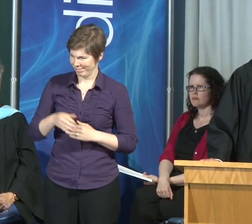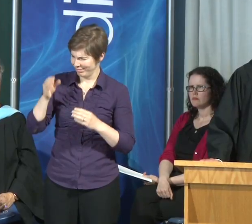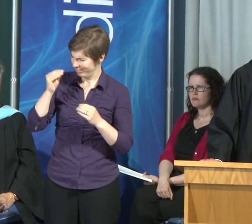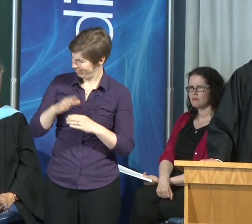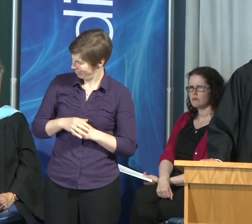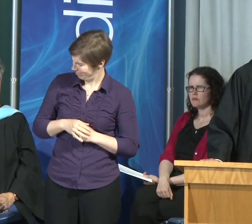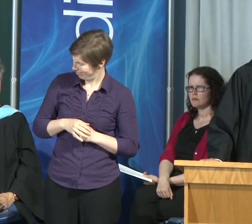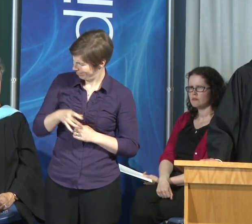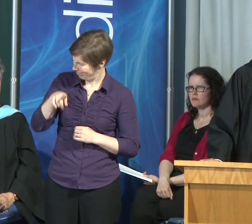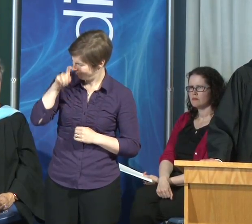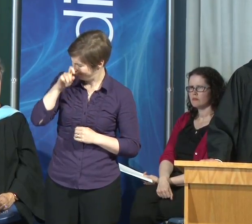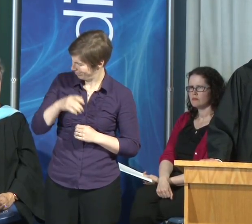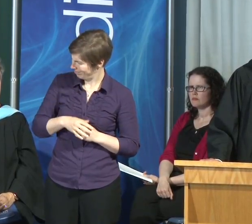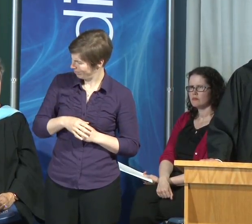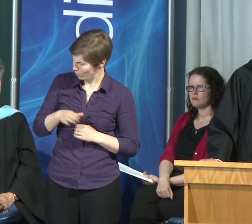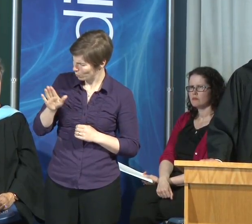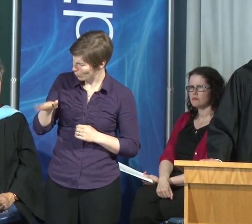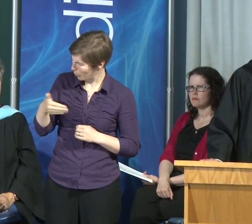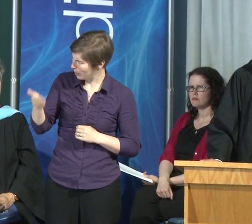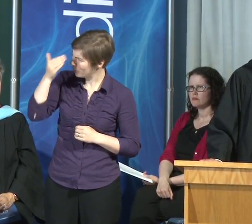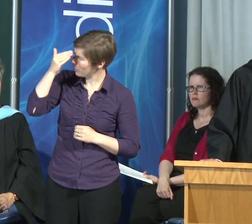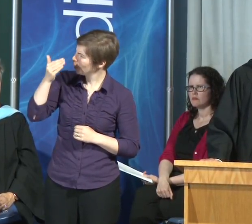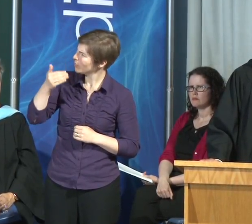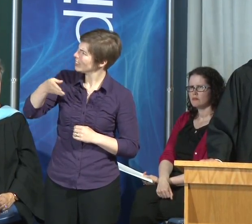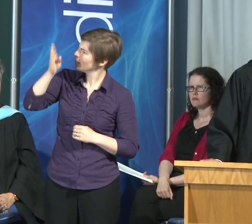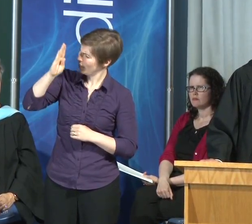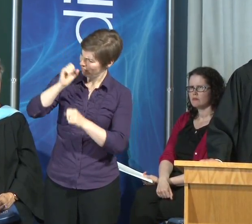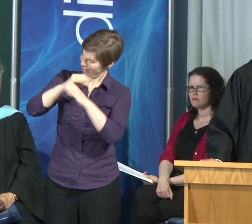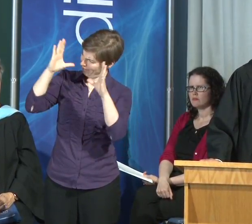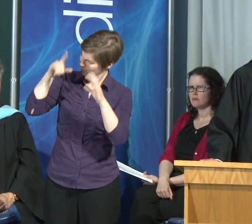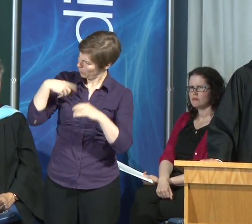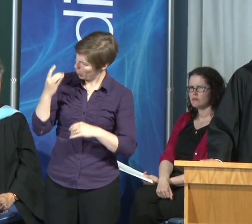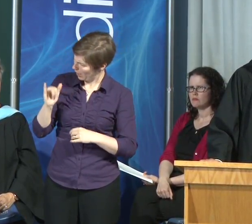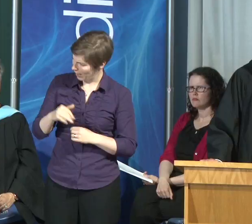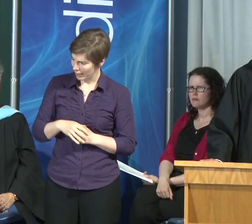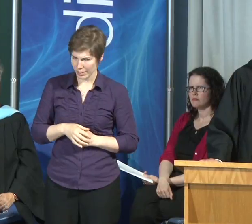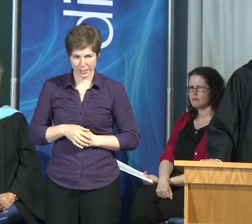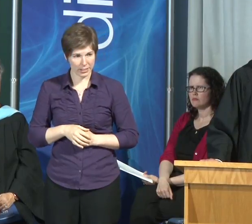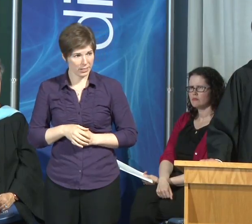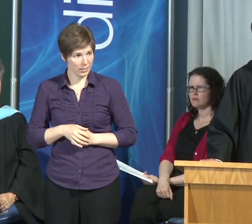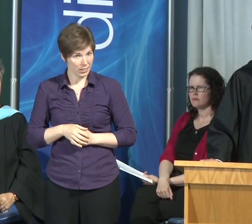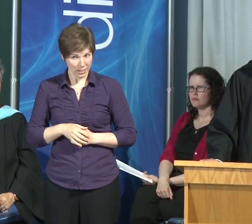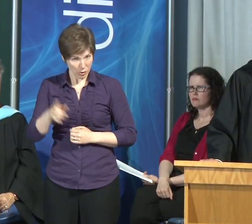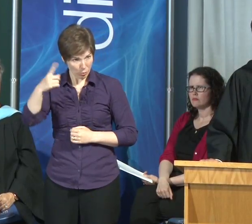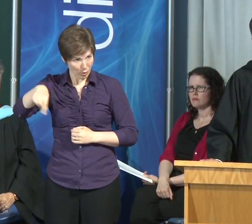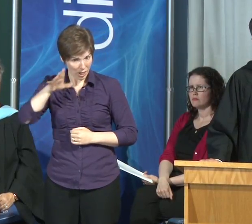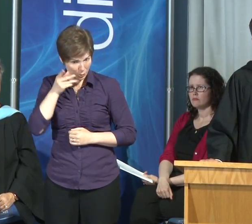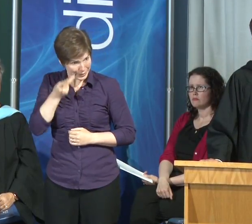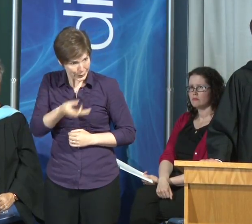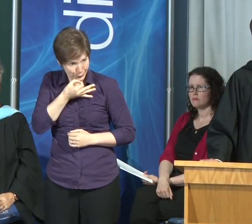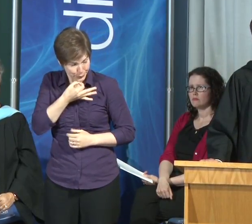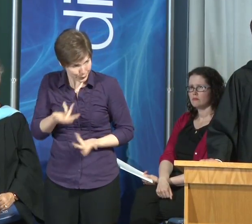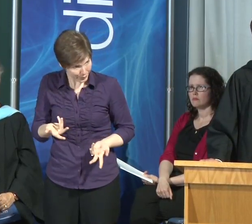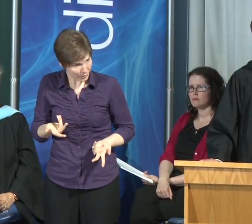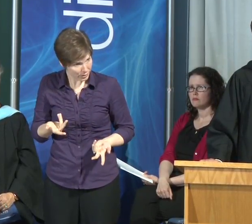and replied, "Well, nobody knows what God looks like." And the little girl said, "Well, they will in a minute."